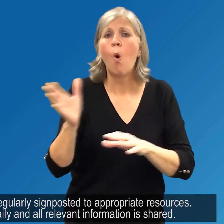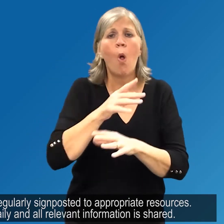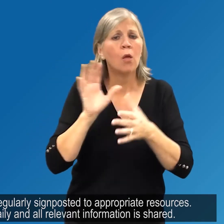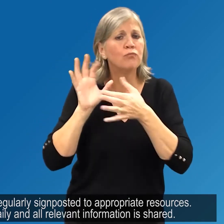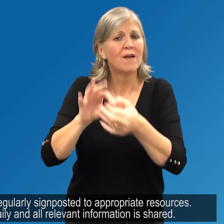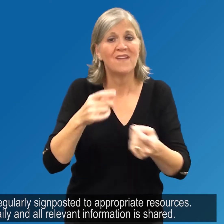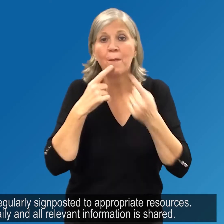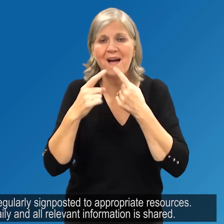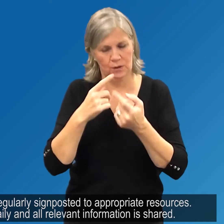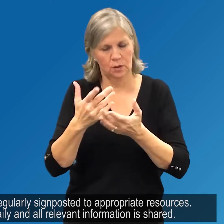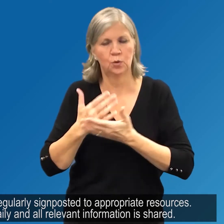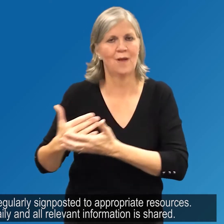shared.